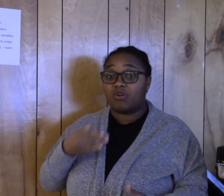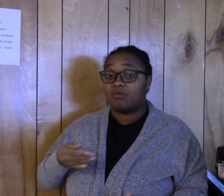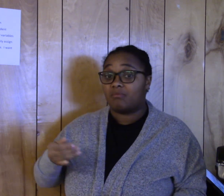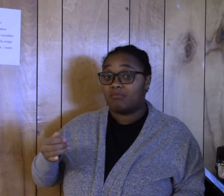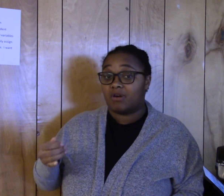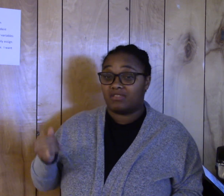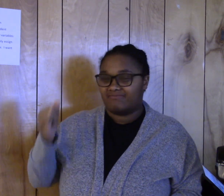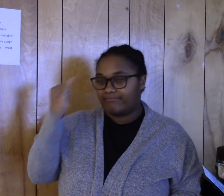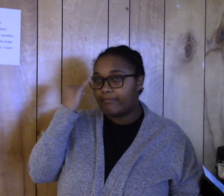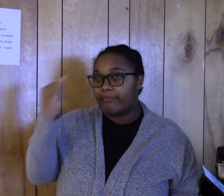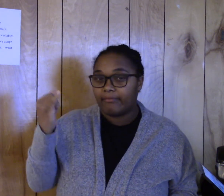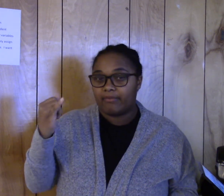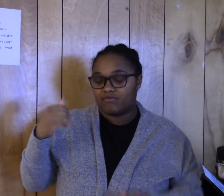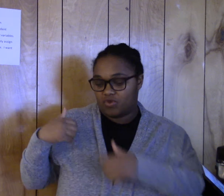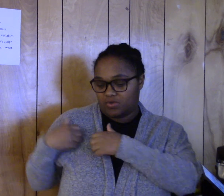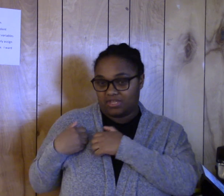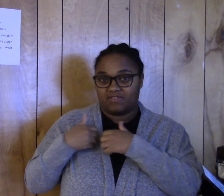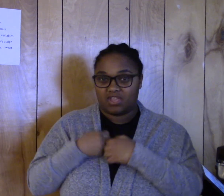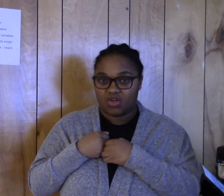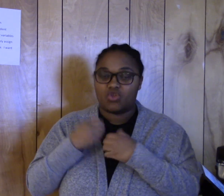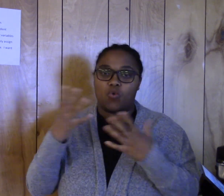Sometimes we're really clear on what other people want us to do.